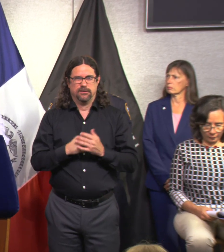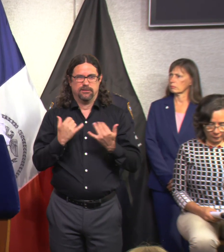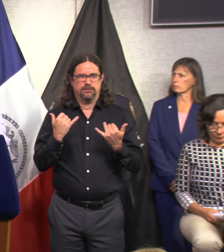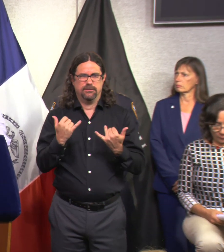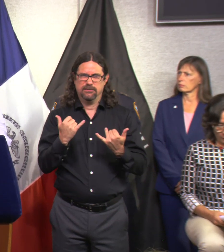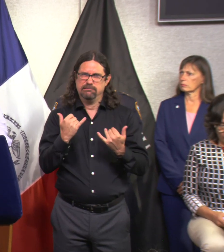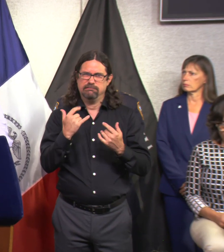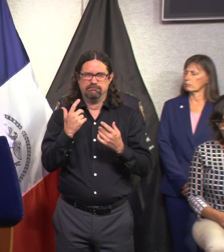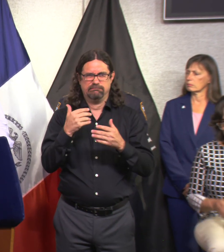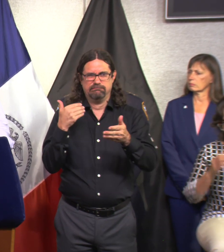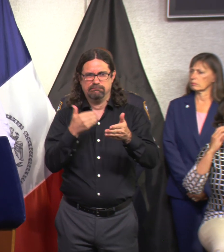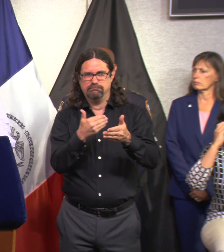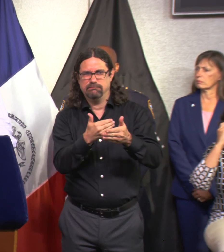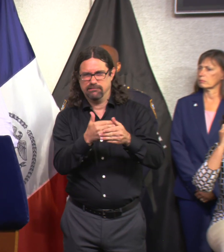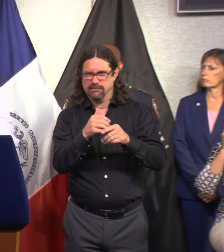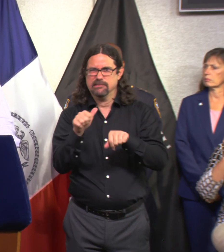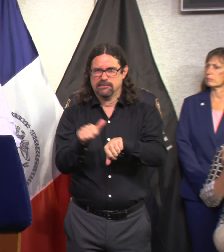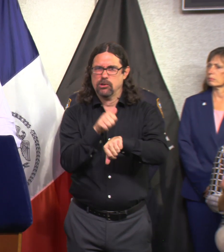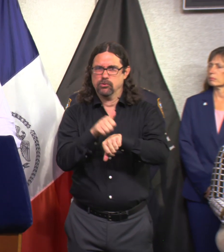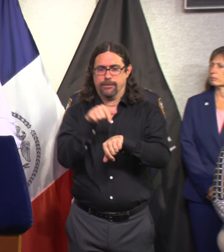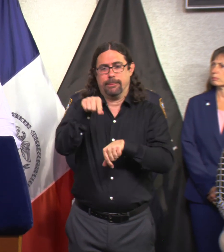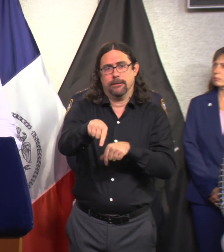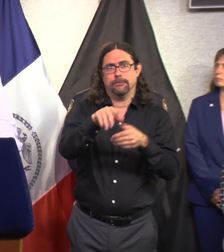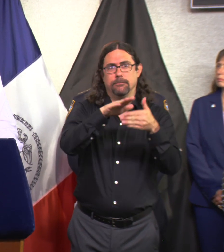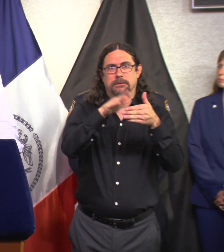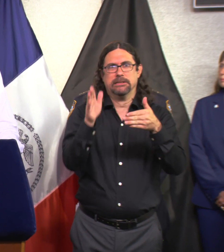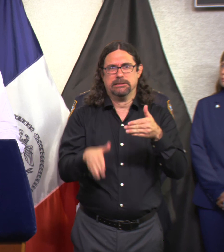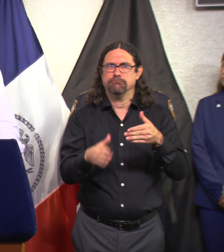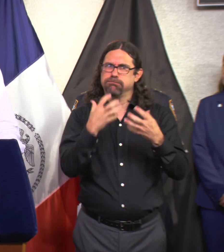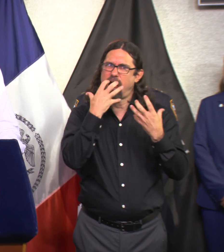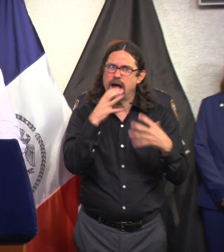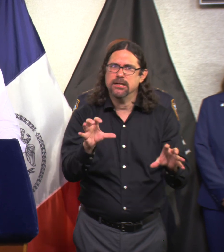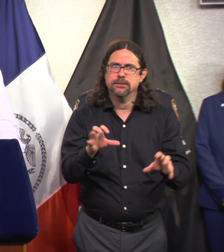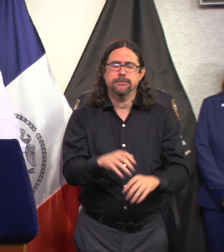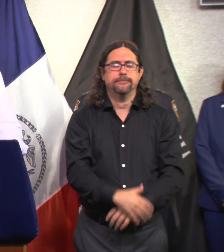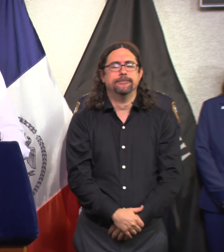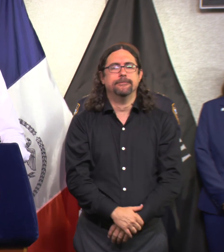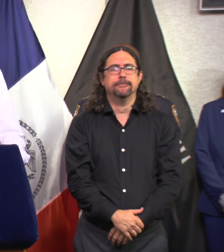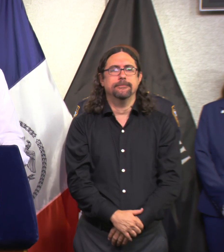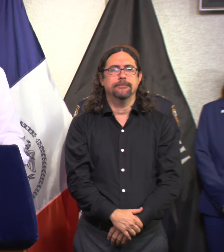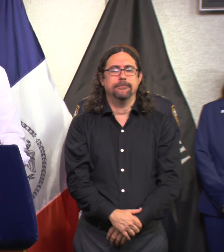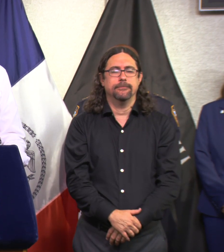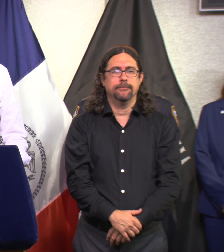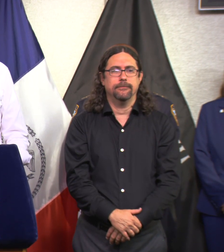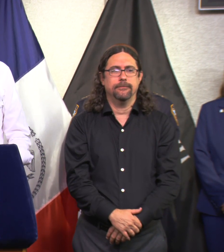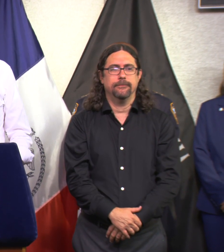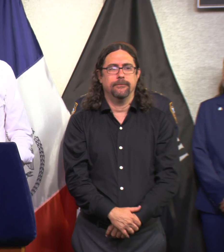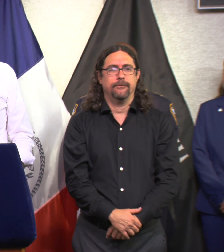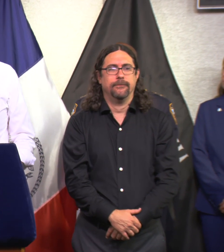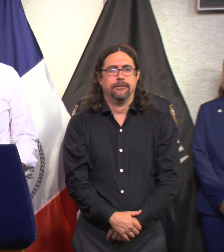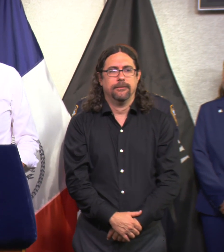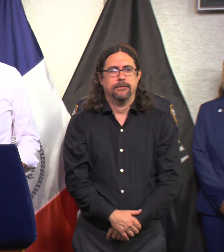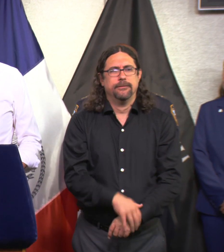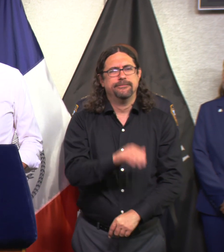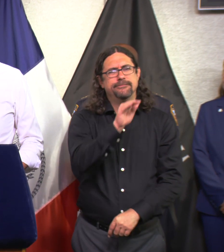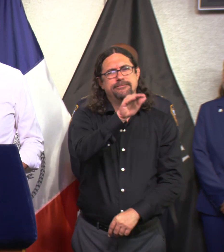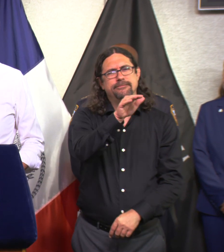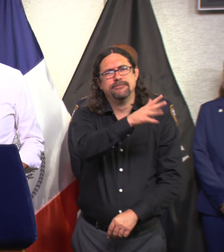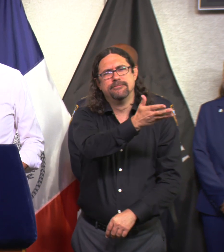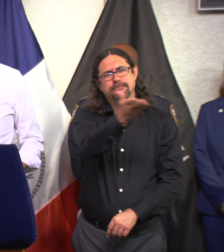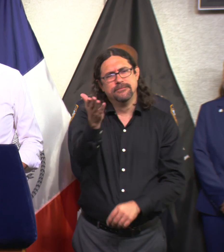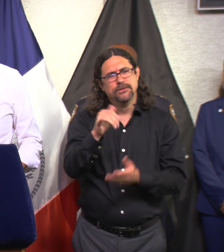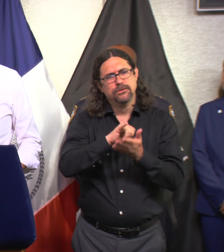this weekend with the heat. Want all New Yorkers to be aware that this is an extraordinary situation